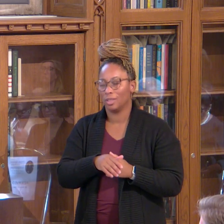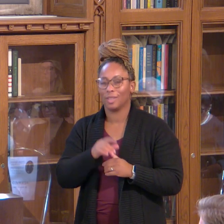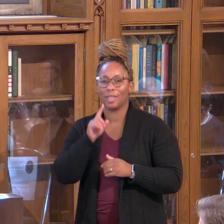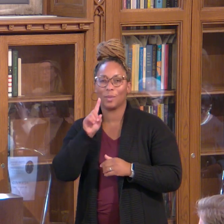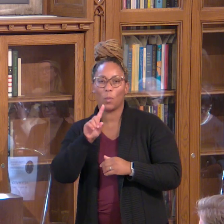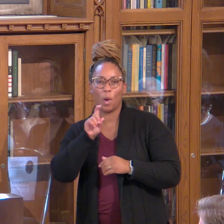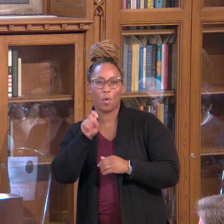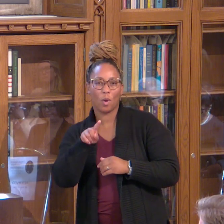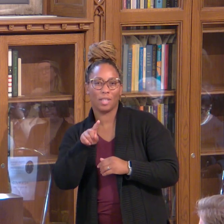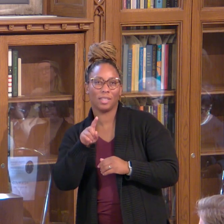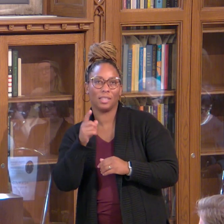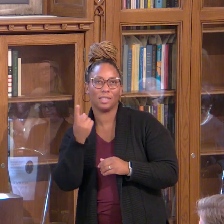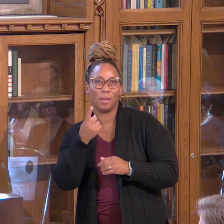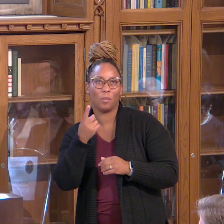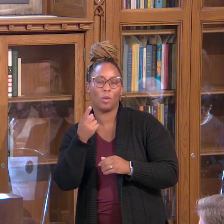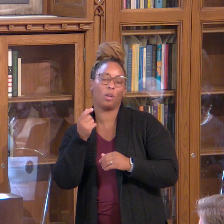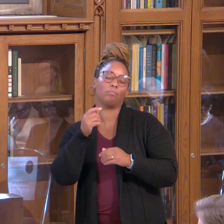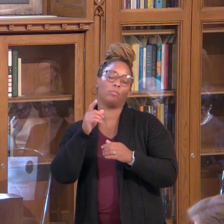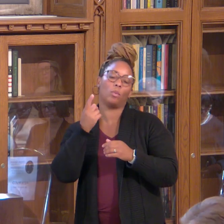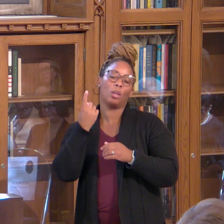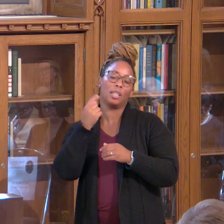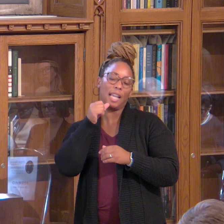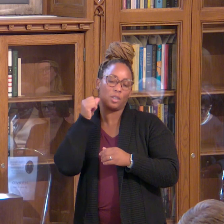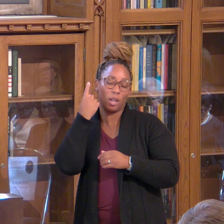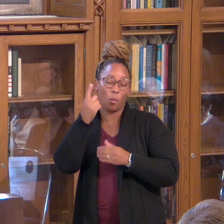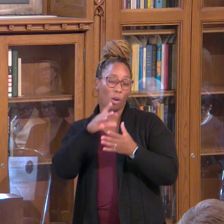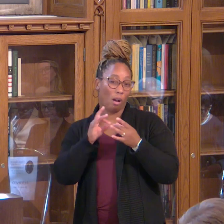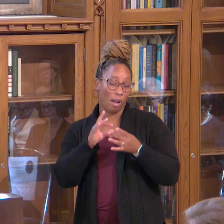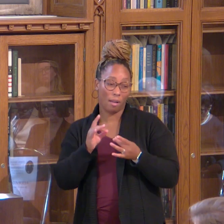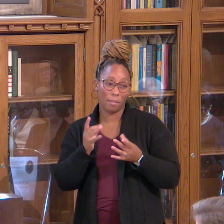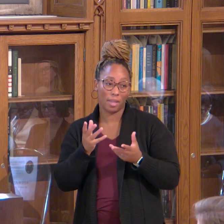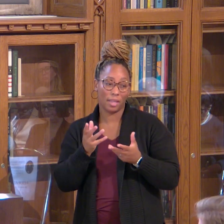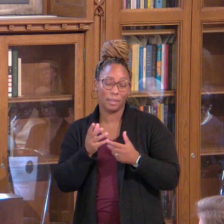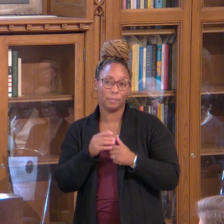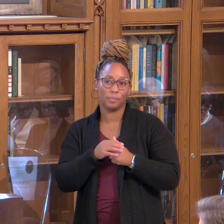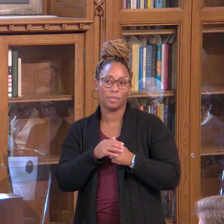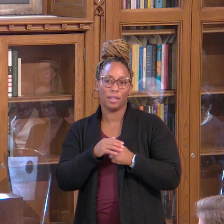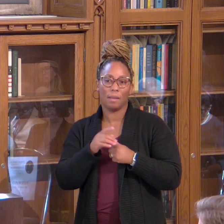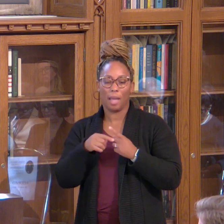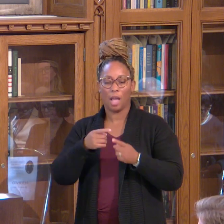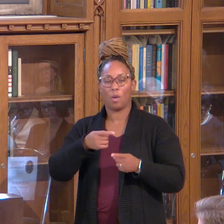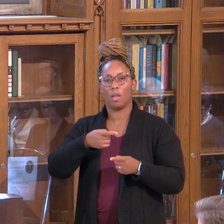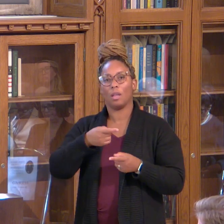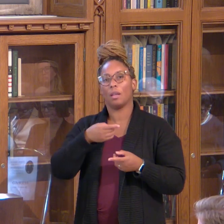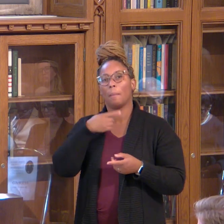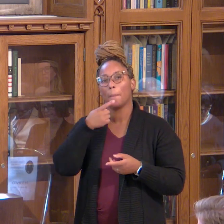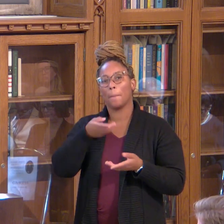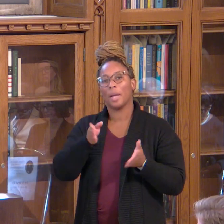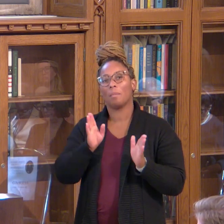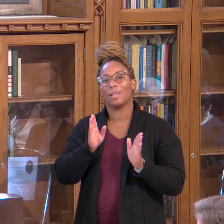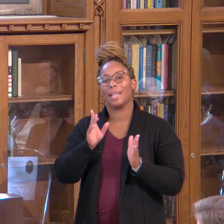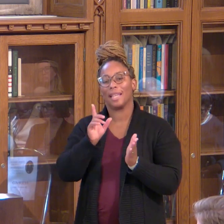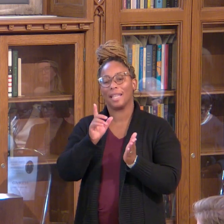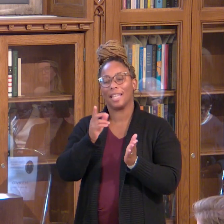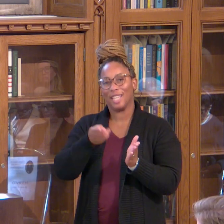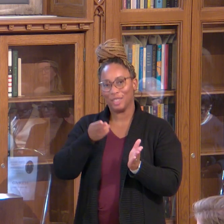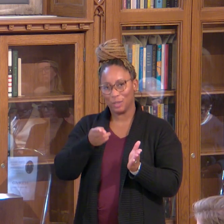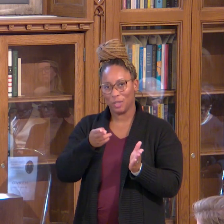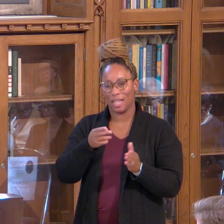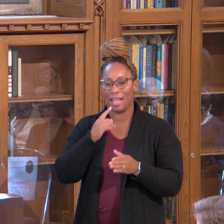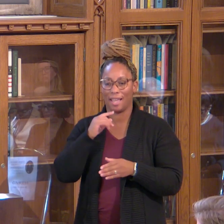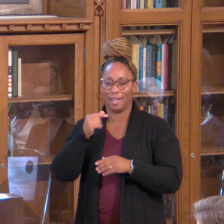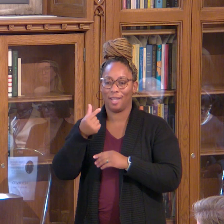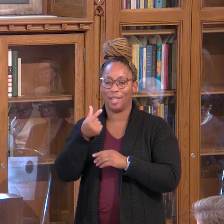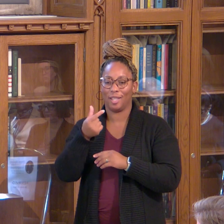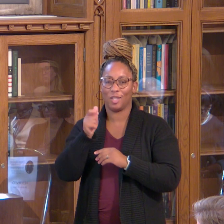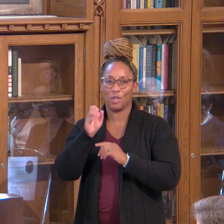questions from yesterday or one of the comments from yesterday was about public history and the role of a great historian named George